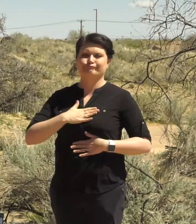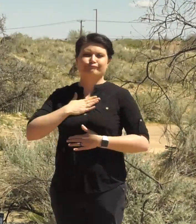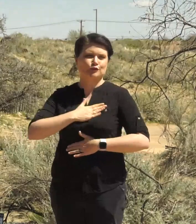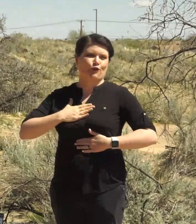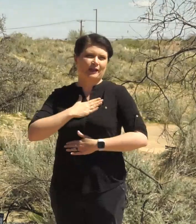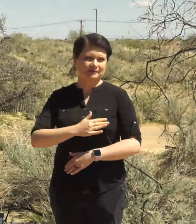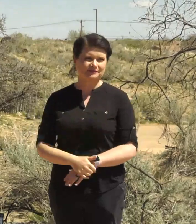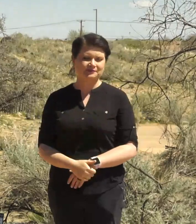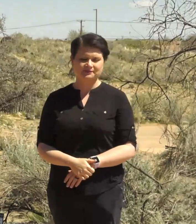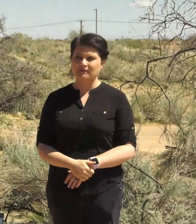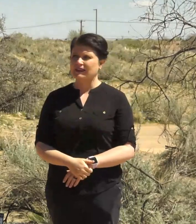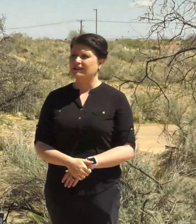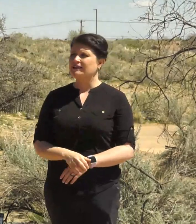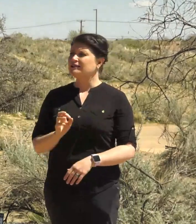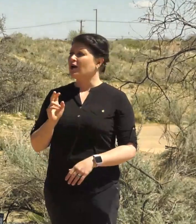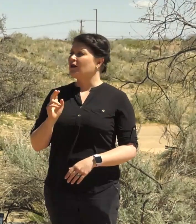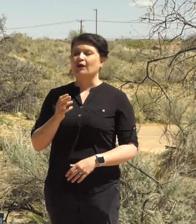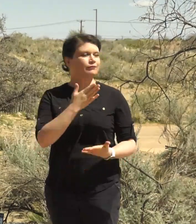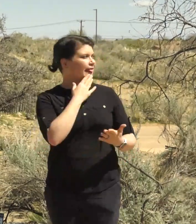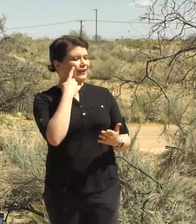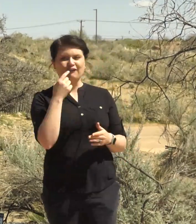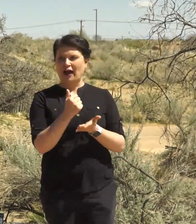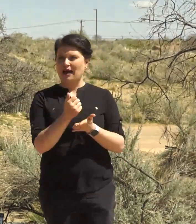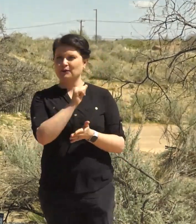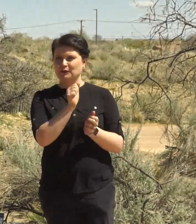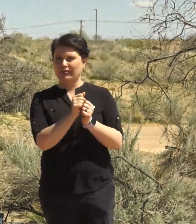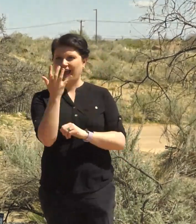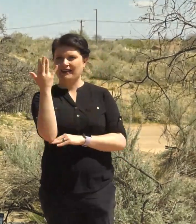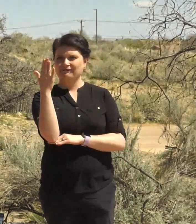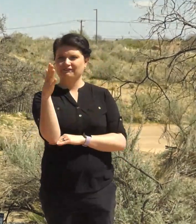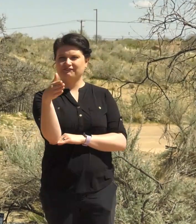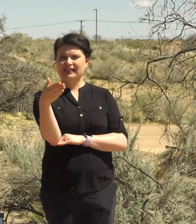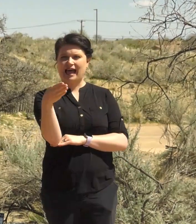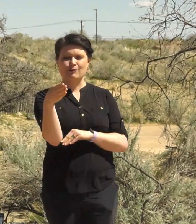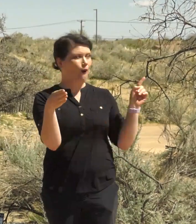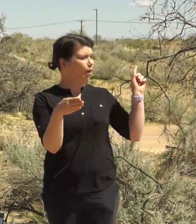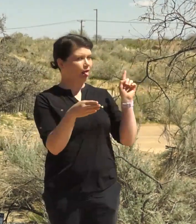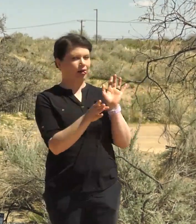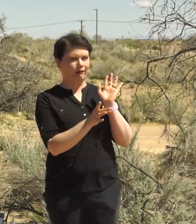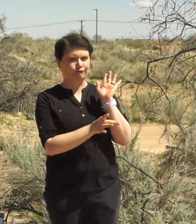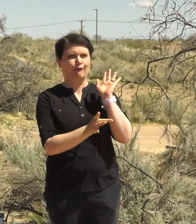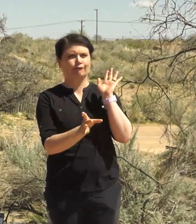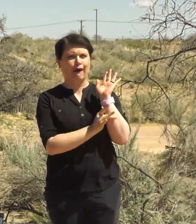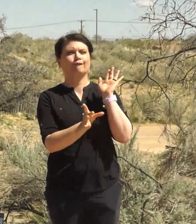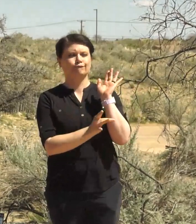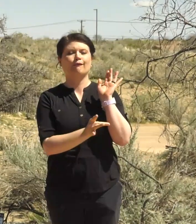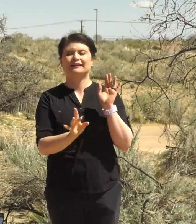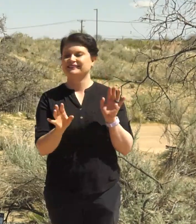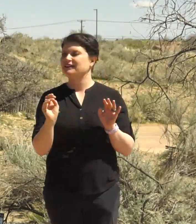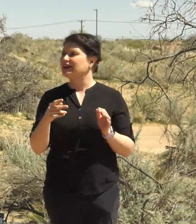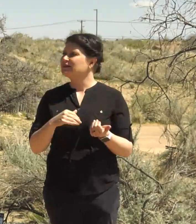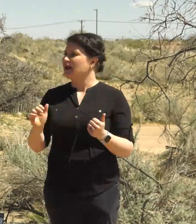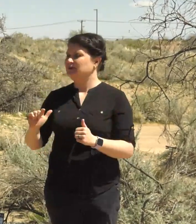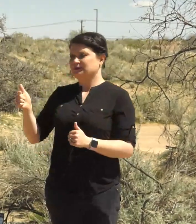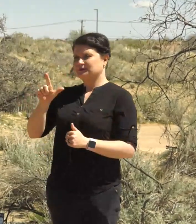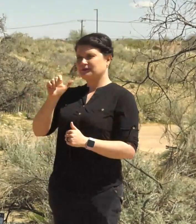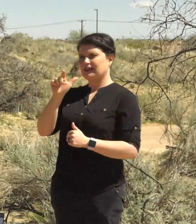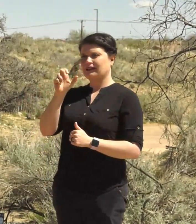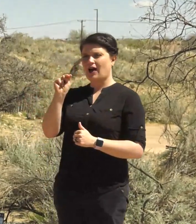that, thanks for the help with the flagpole too. Our Superintendent of Open Space, Colleen McRoberts.